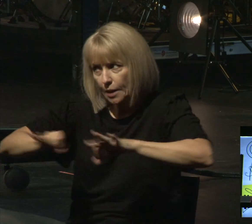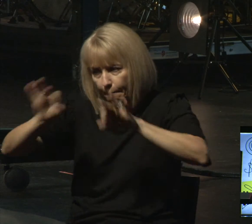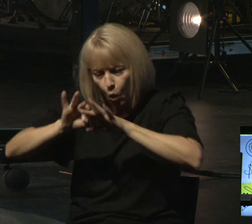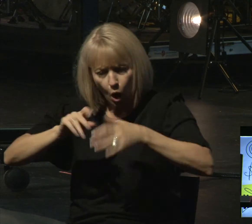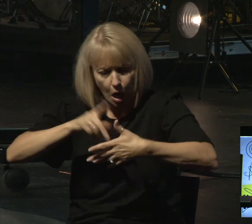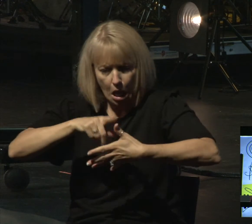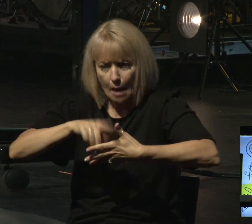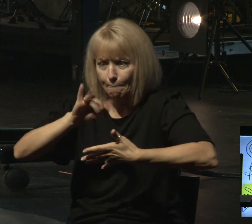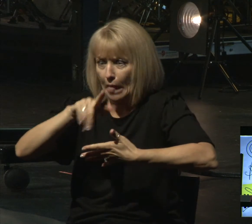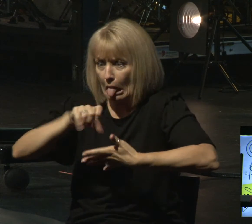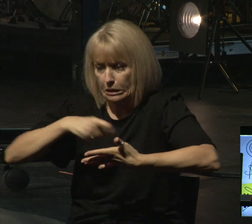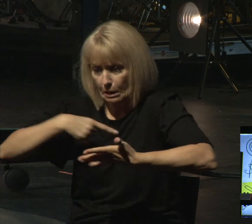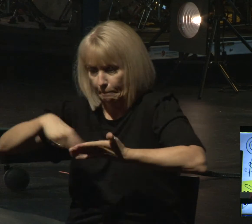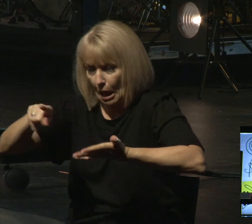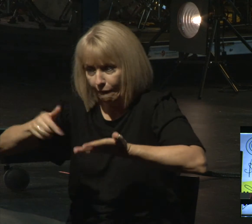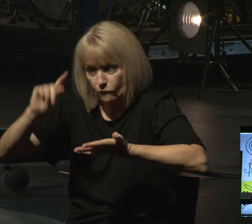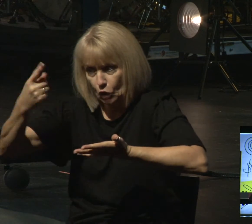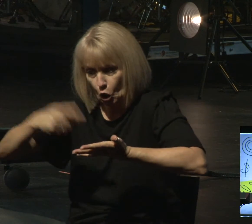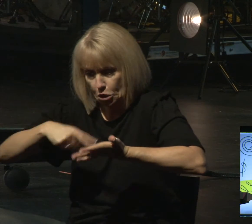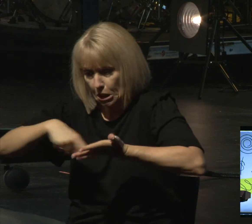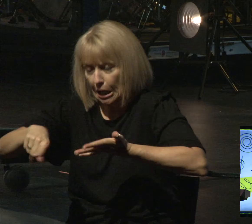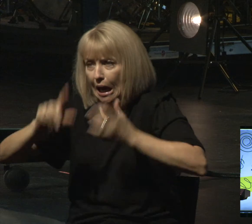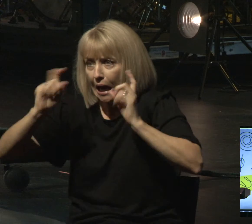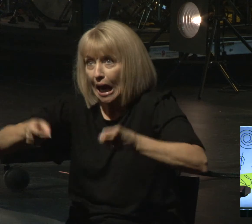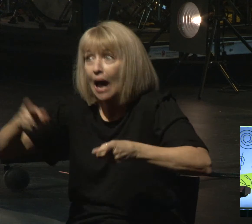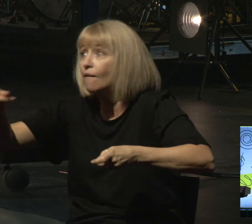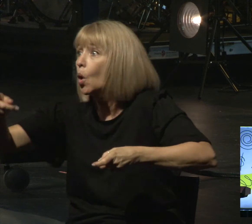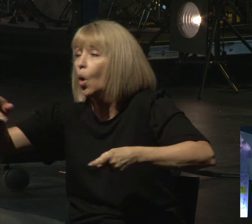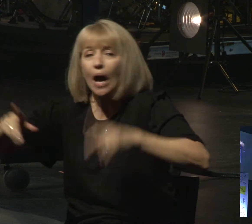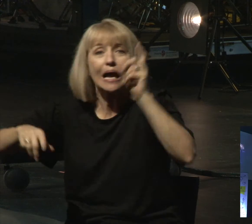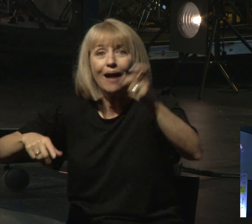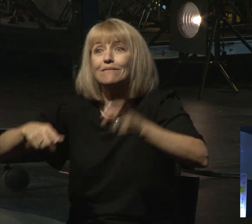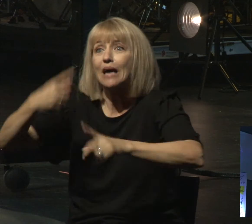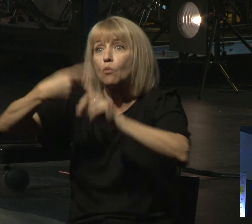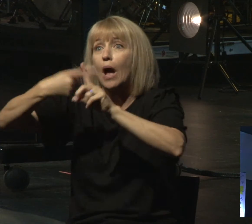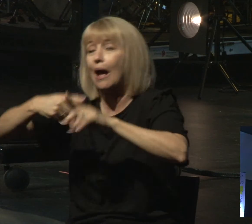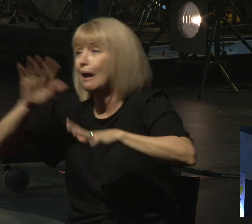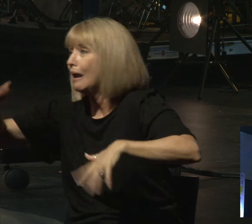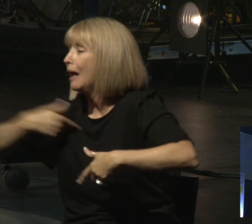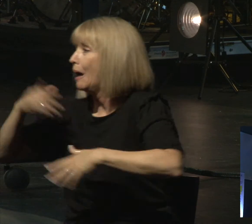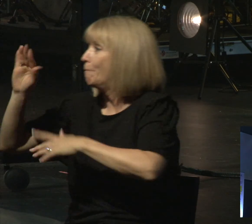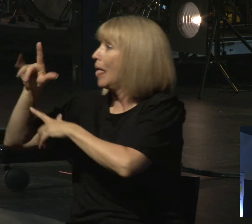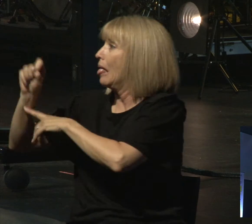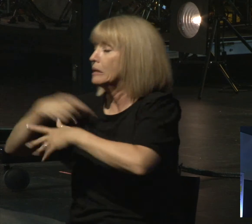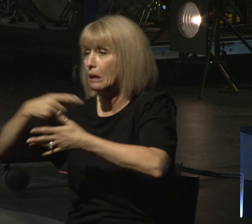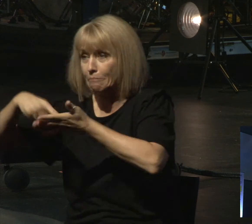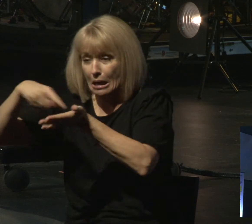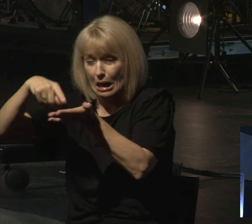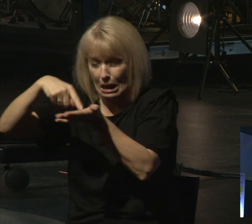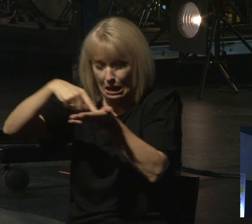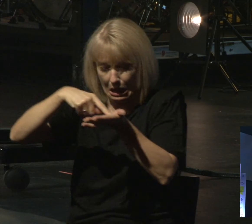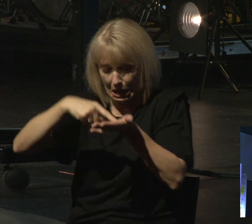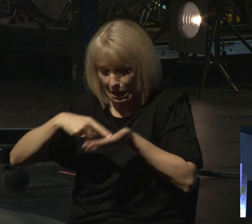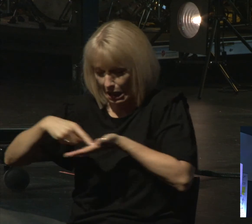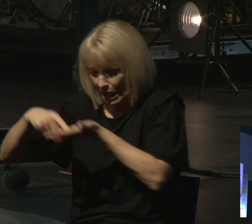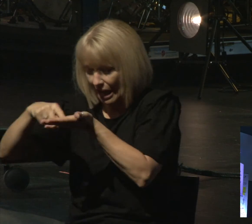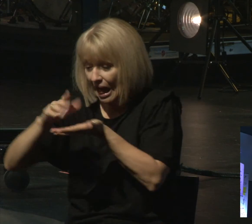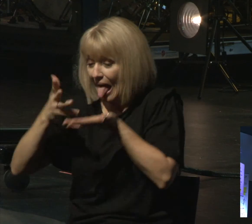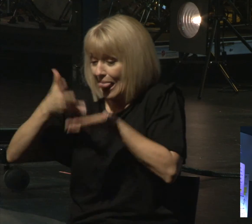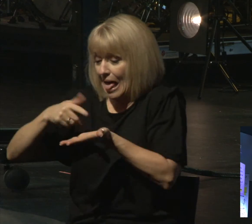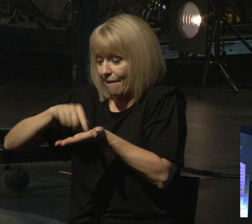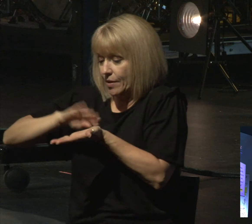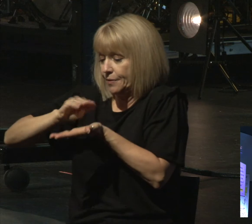pay those most important things. We give to others. We pay our mortgage. We pay off our bills. And then what's left over, that's what we play